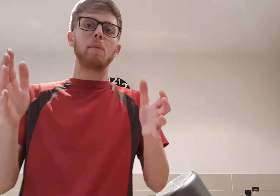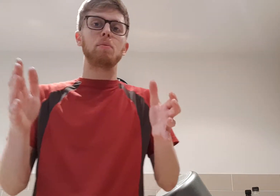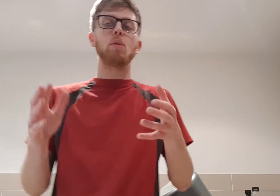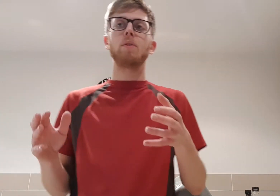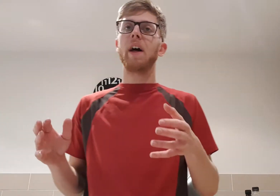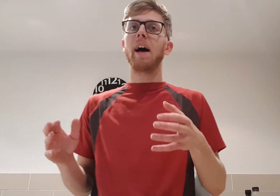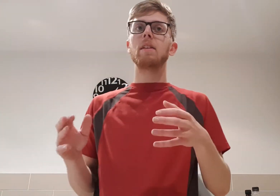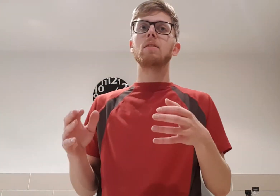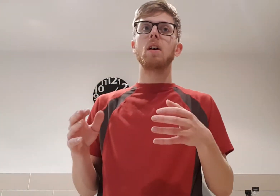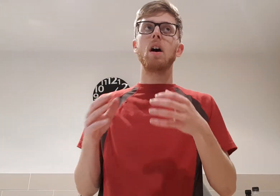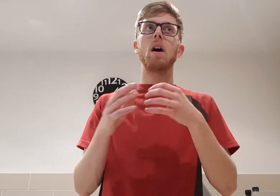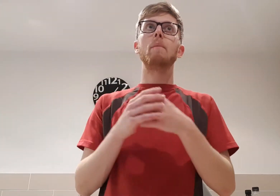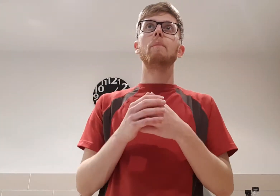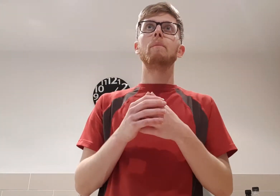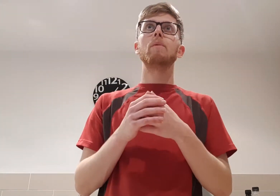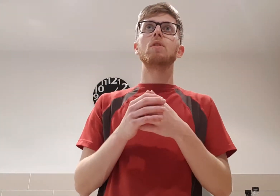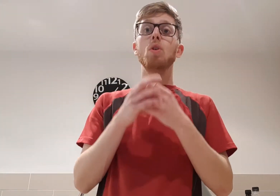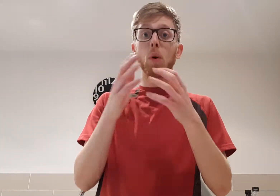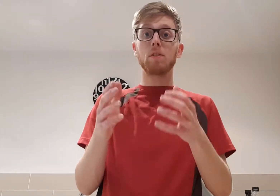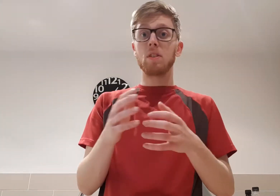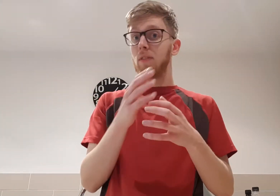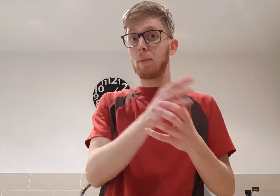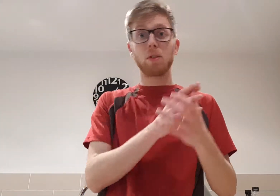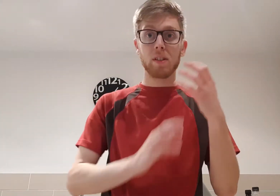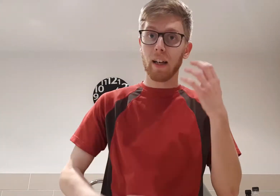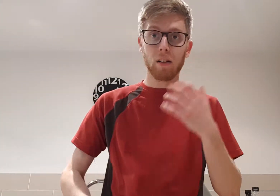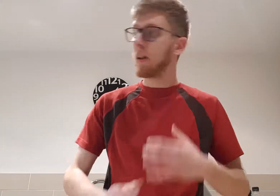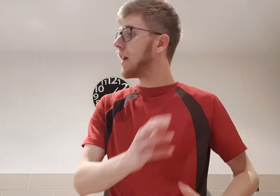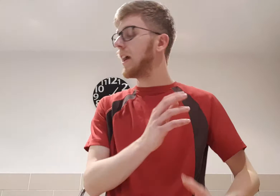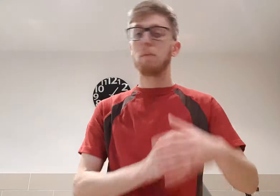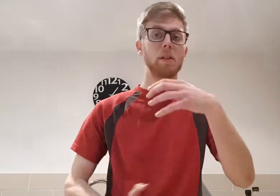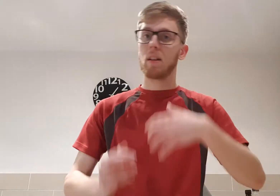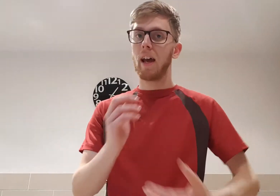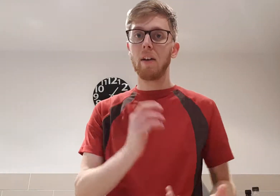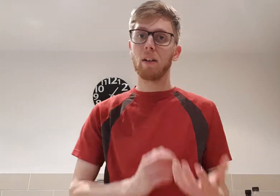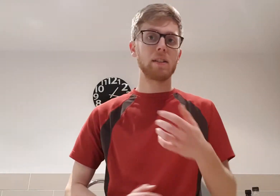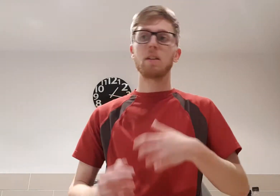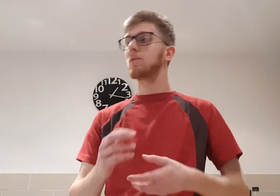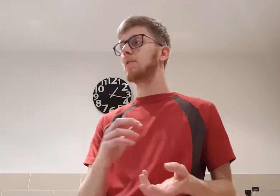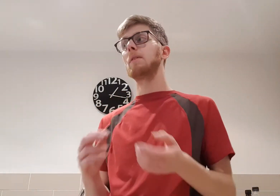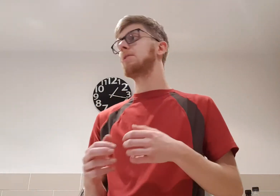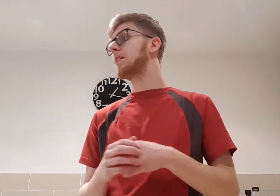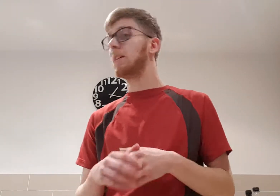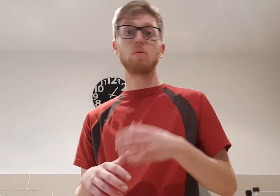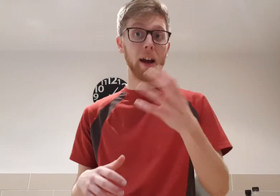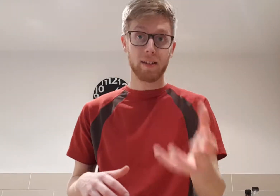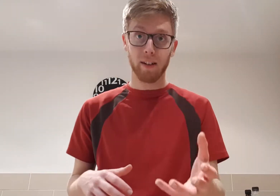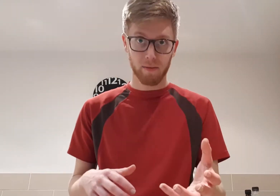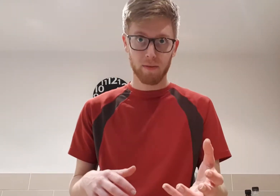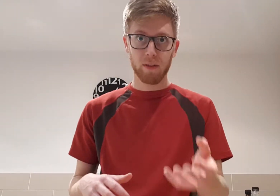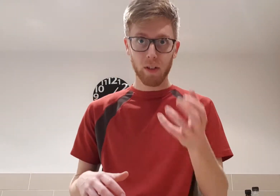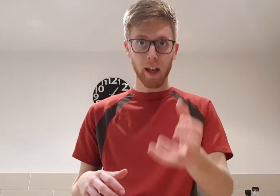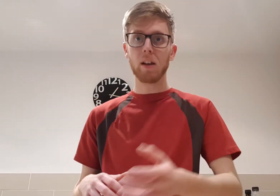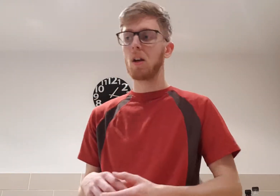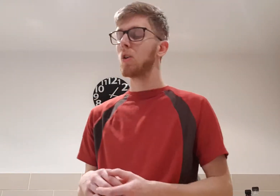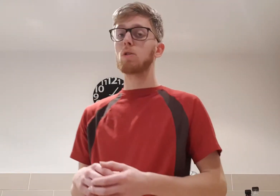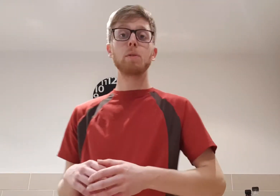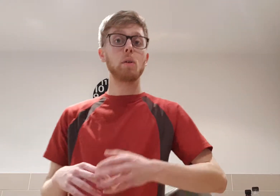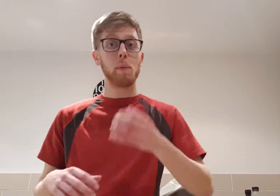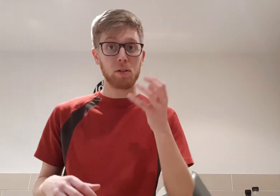example, that you want to develop your skill in a particular area. Let's say you want to develop your skill in writing, okay? You want to become a better